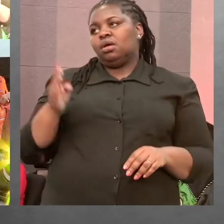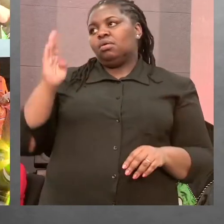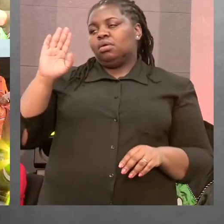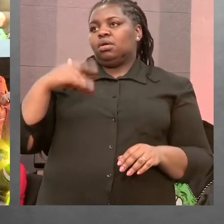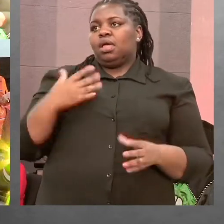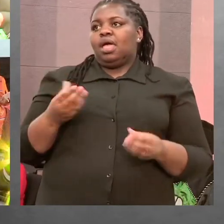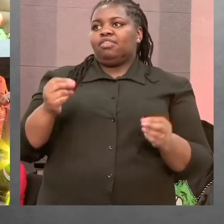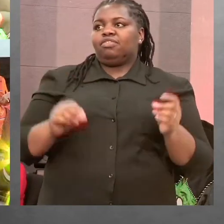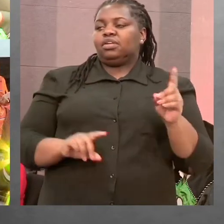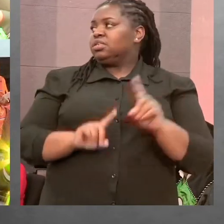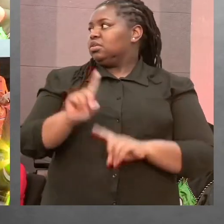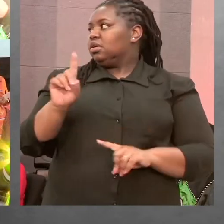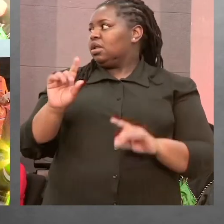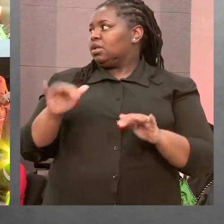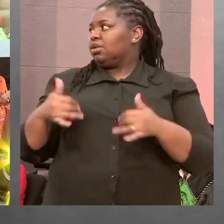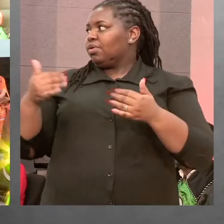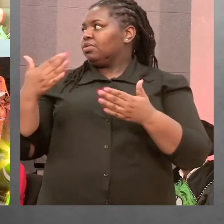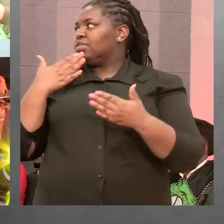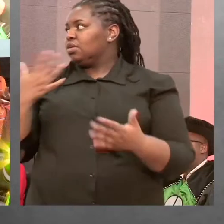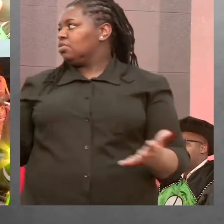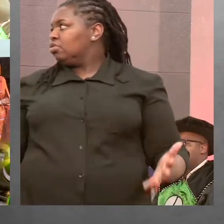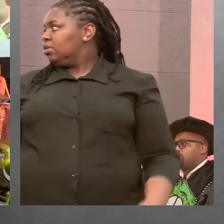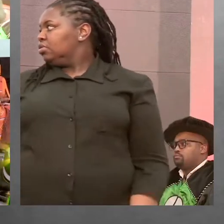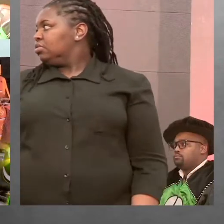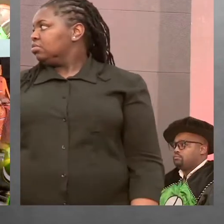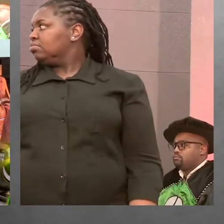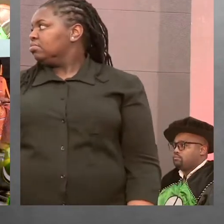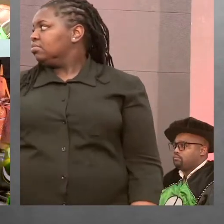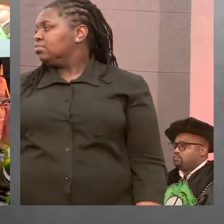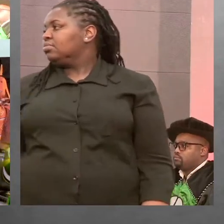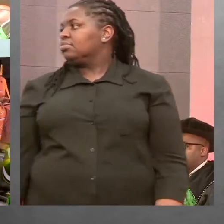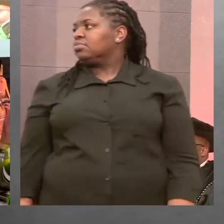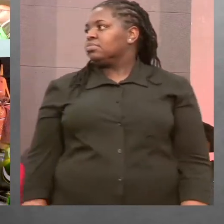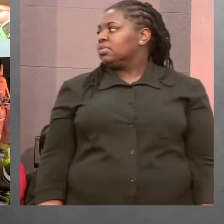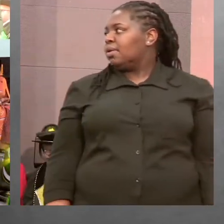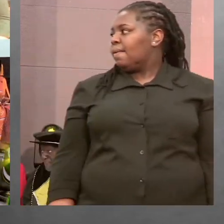be successful and rewarding. Thank you.